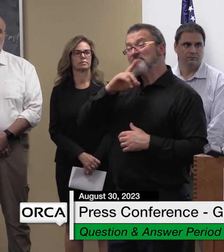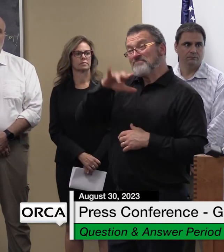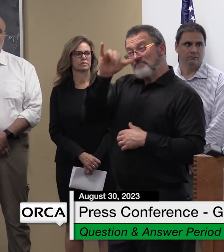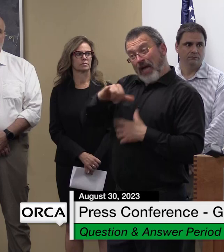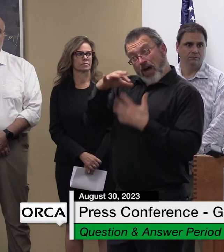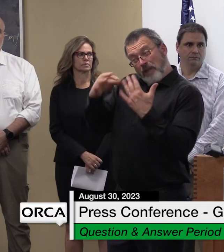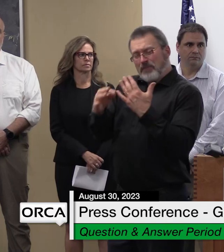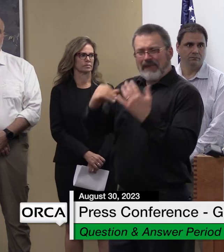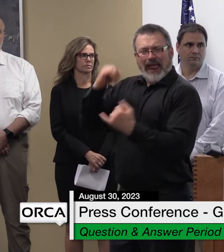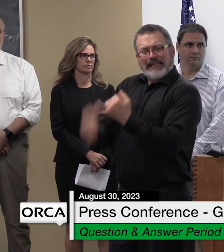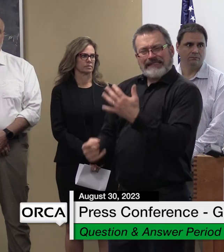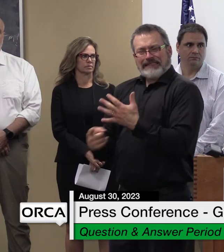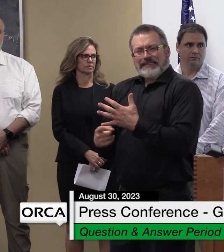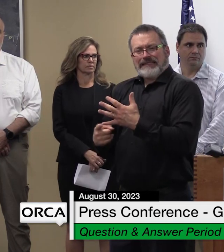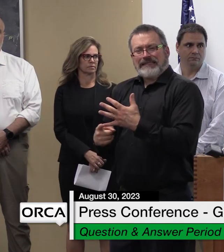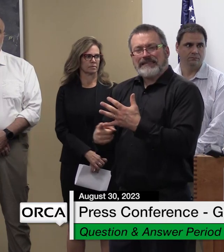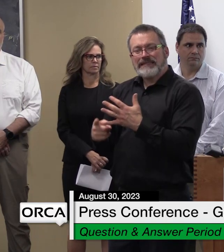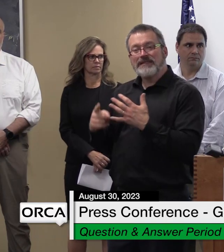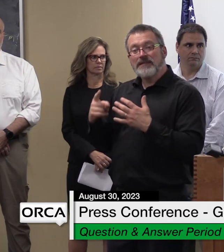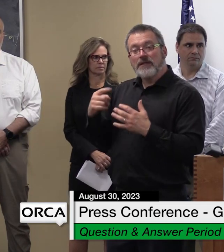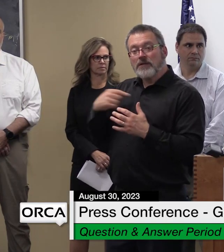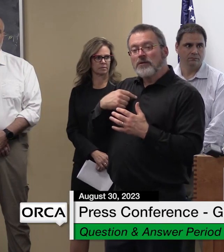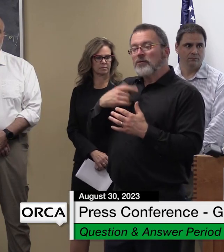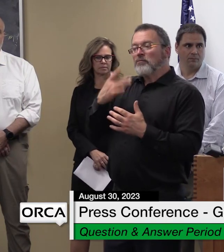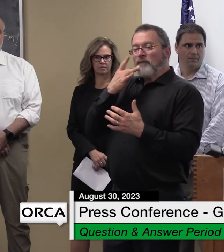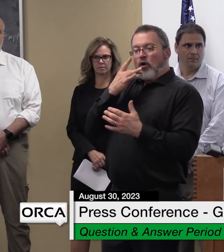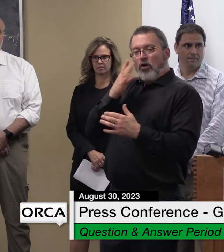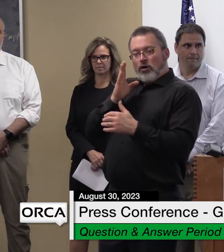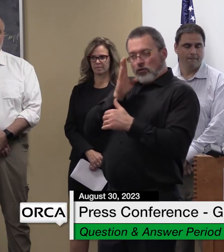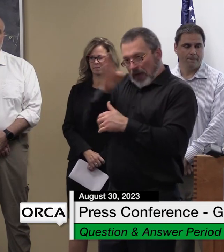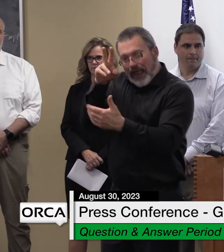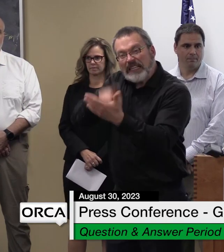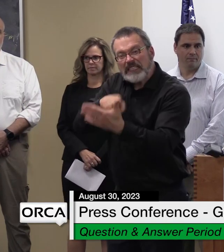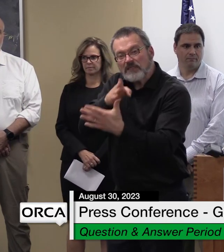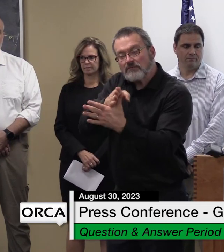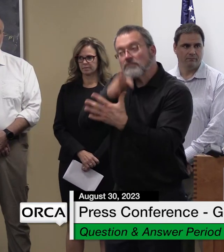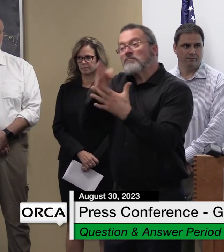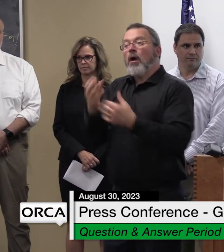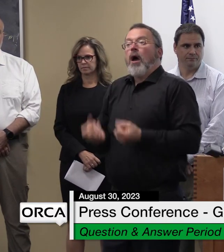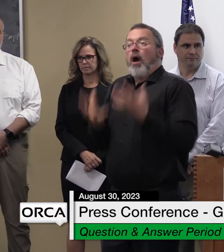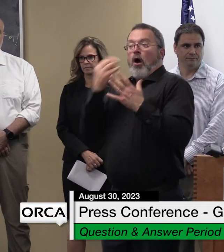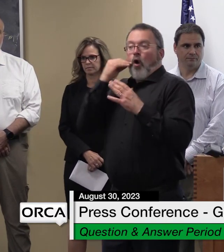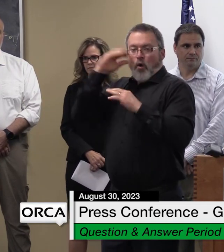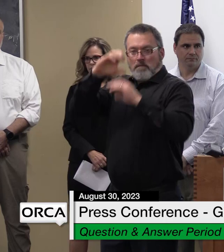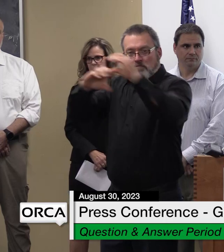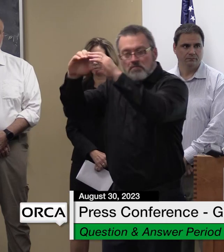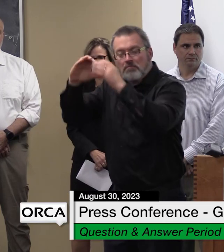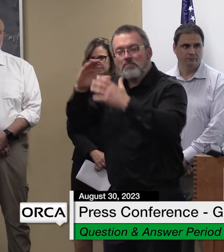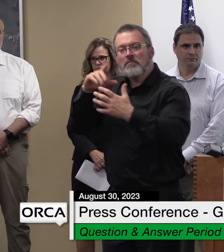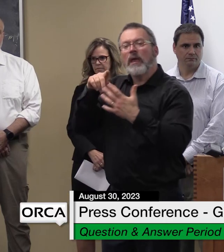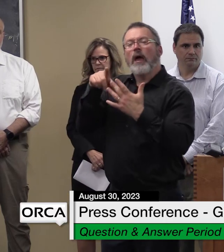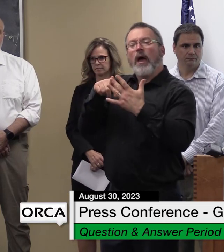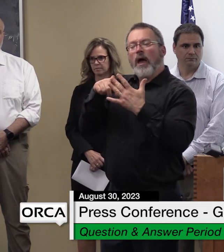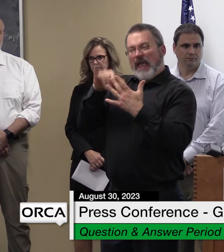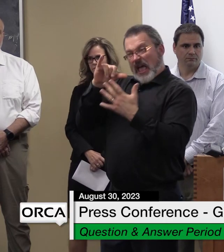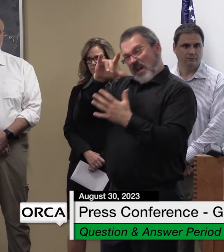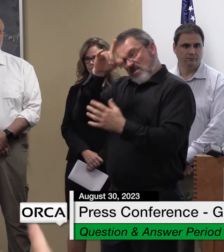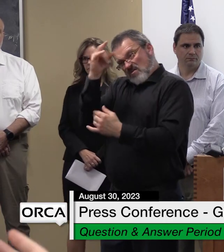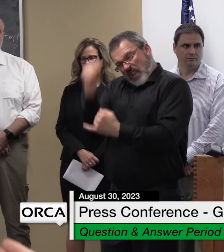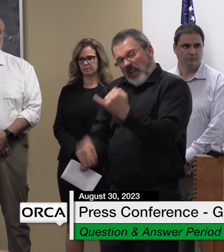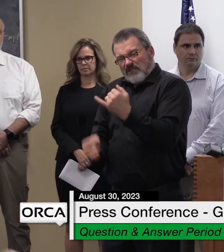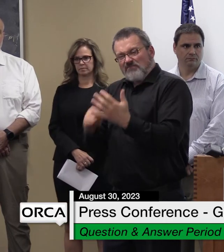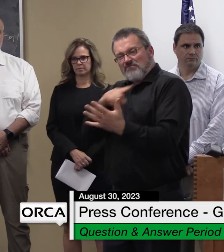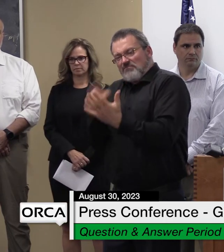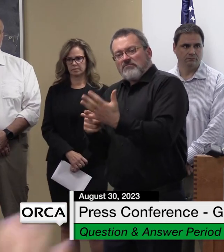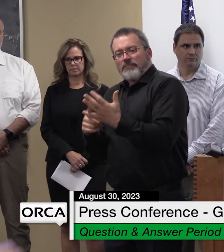execute direct lease and multifamily repair and lease. before we go to that that location,